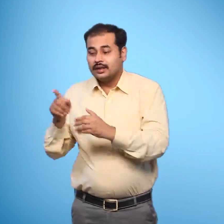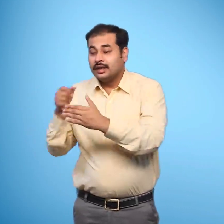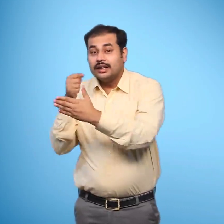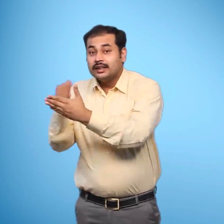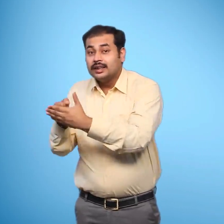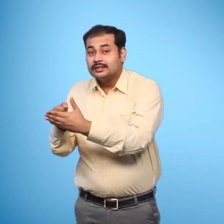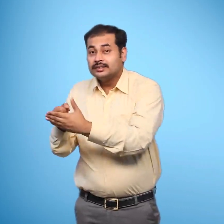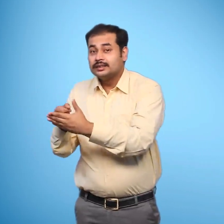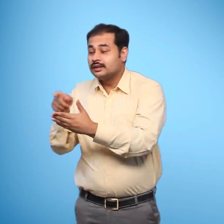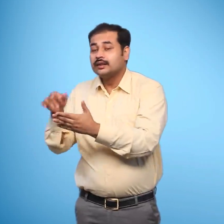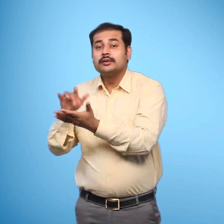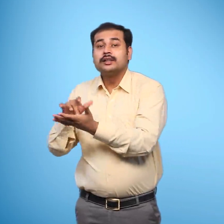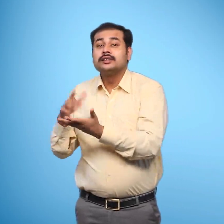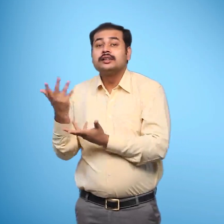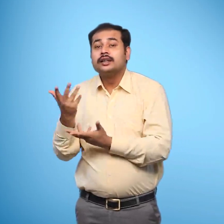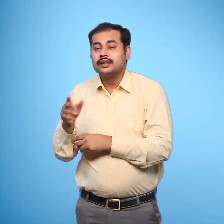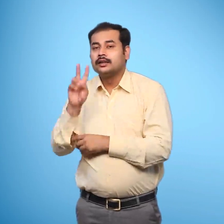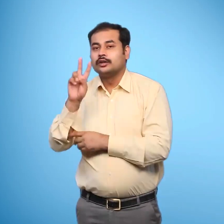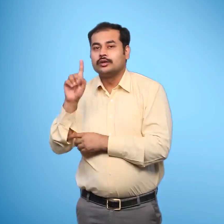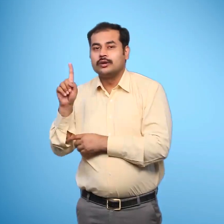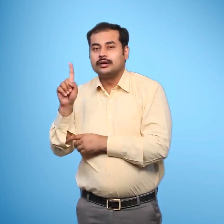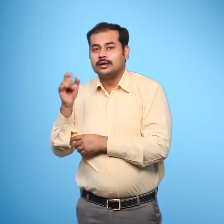He reaches 21.